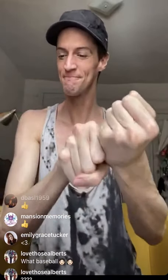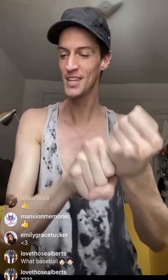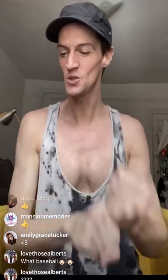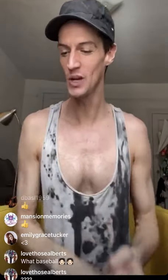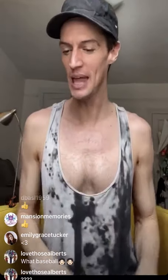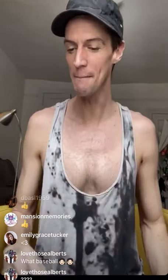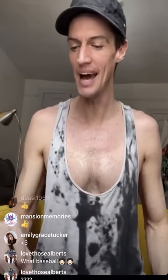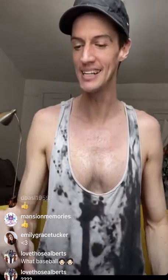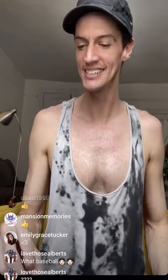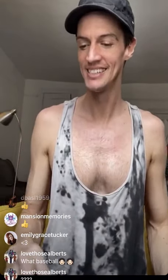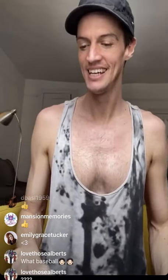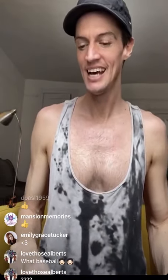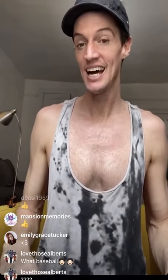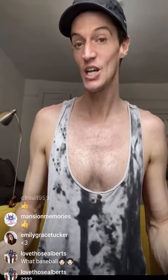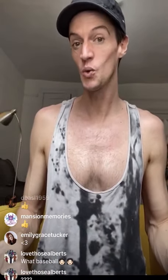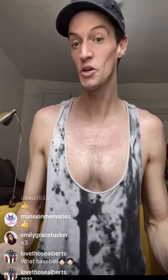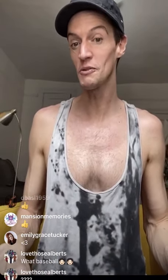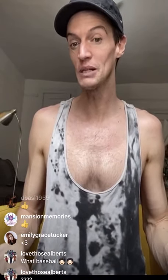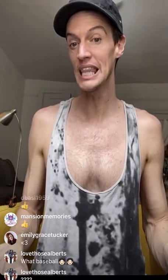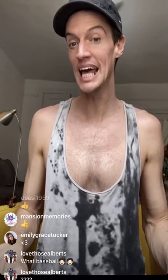Swing that bat. The word for play.